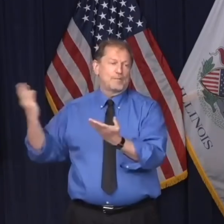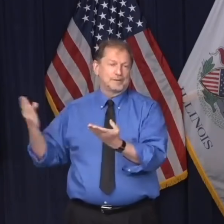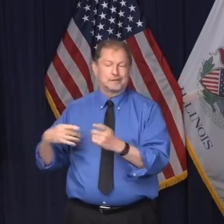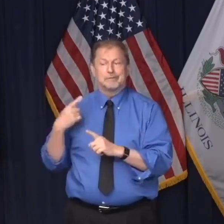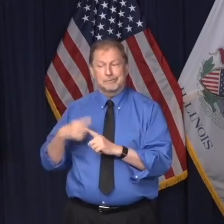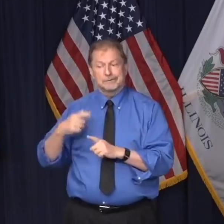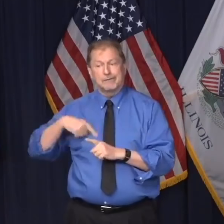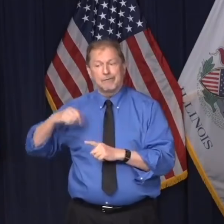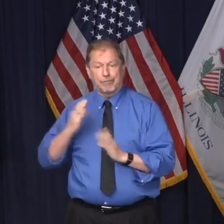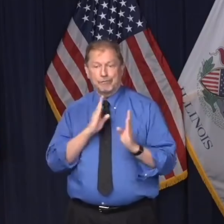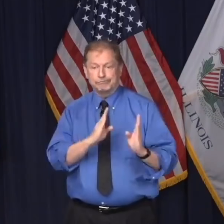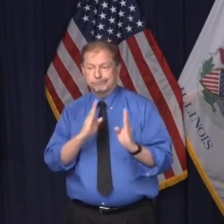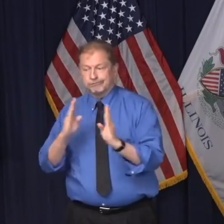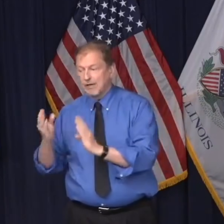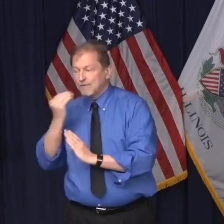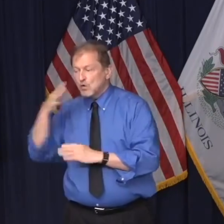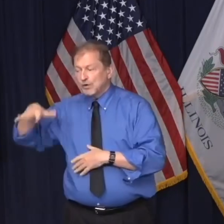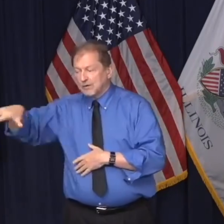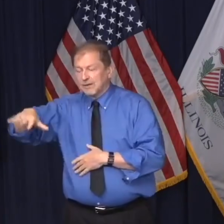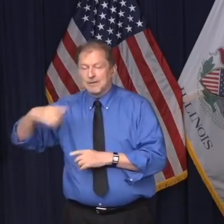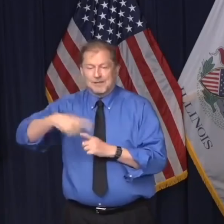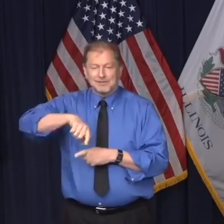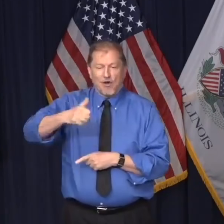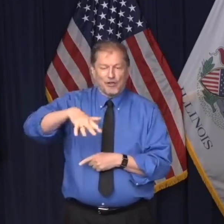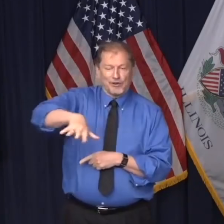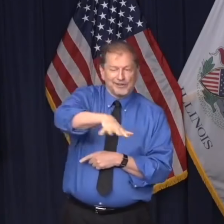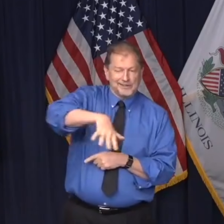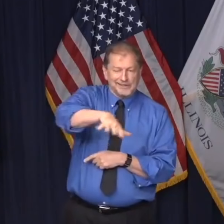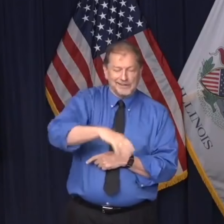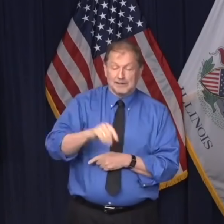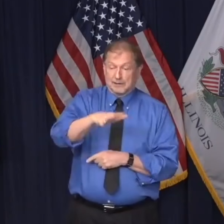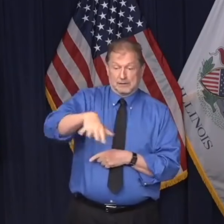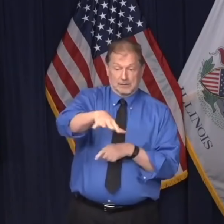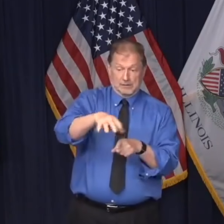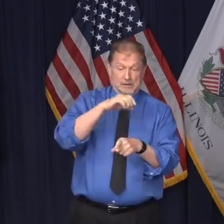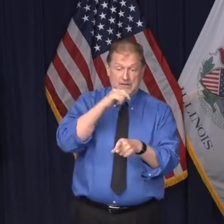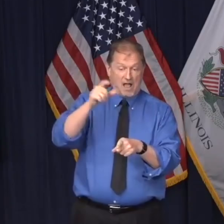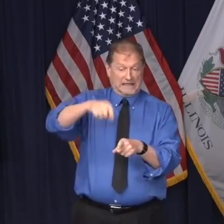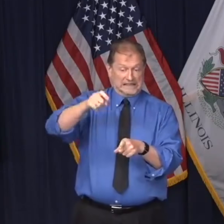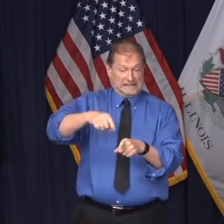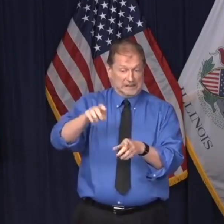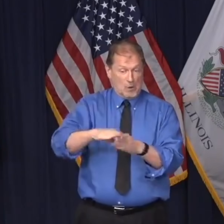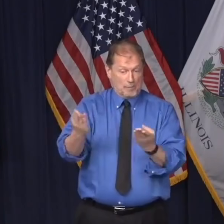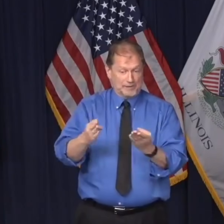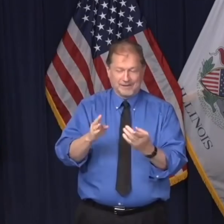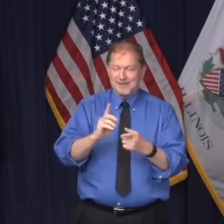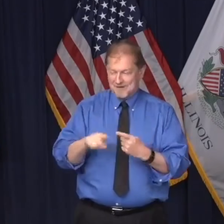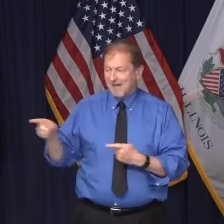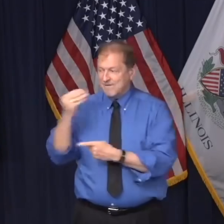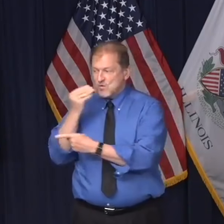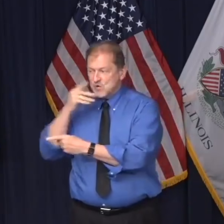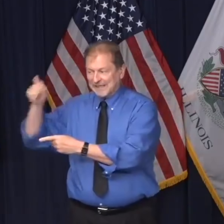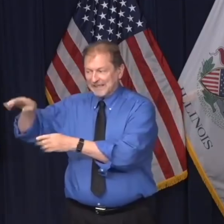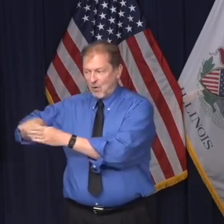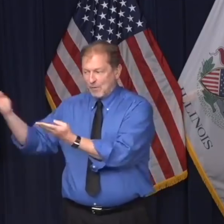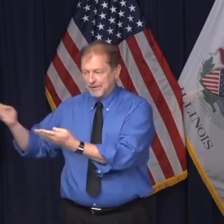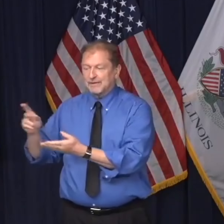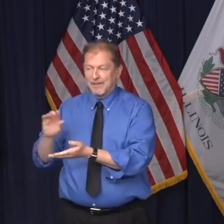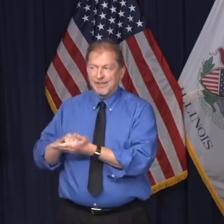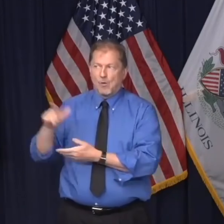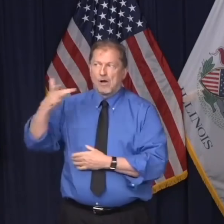other aisles and other products that they sell. So that's one of the unfortunate challenges of